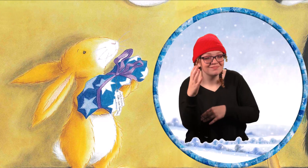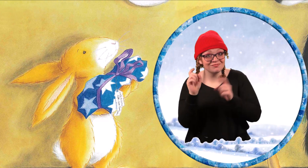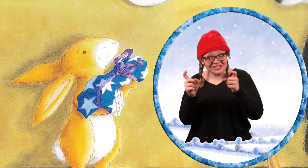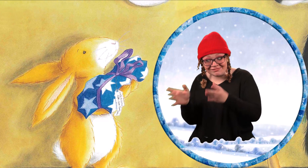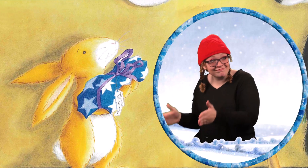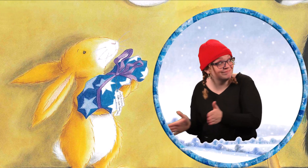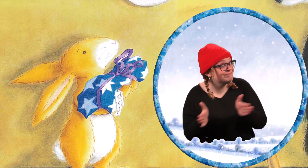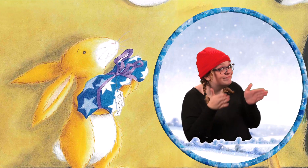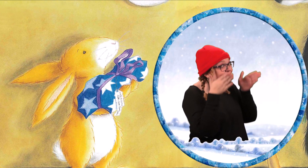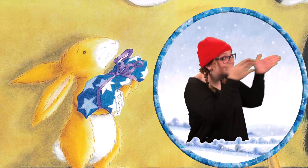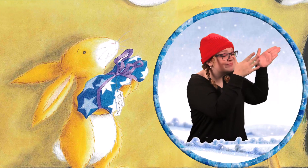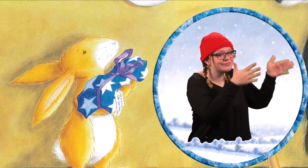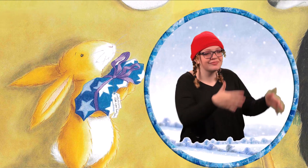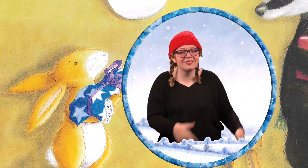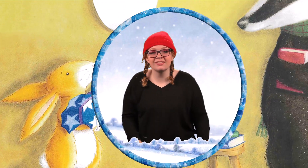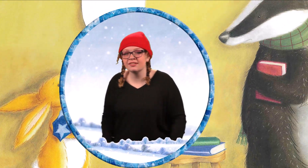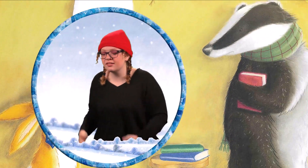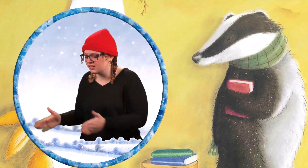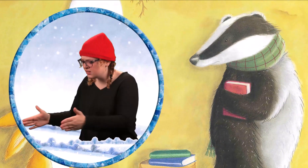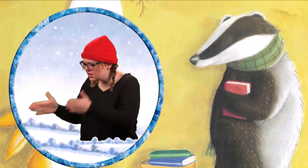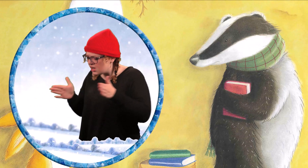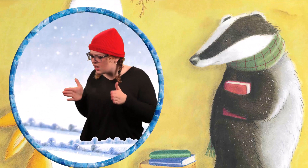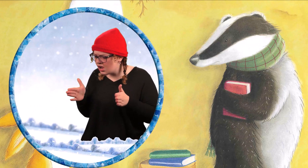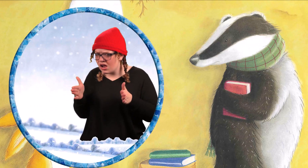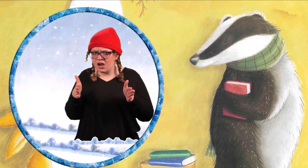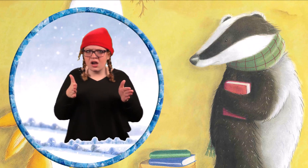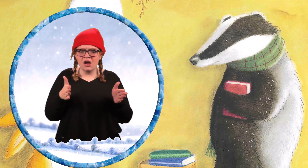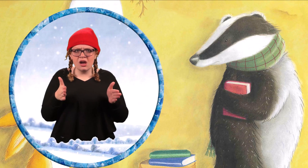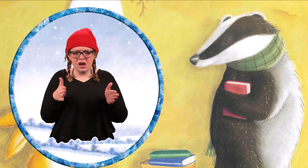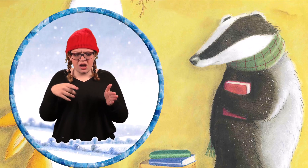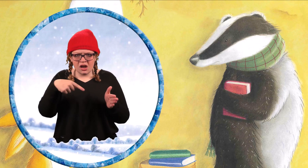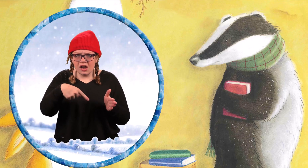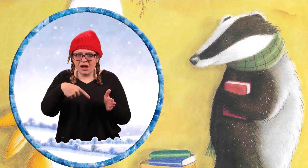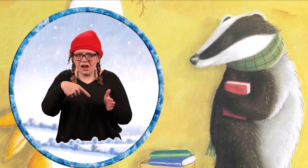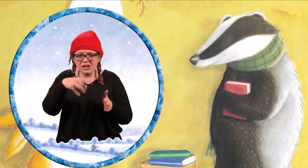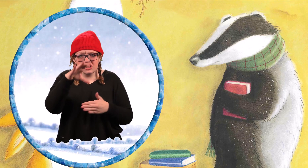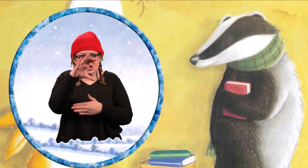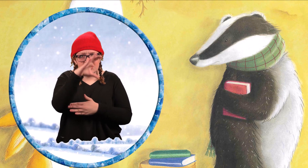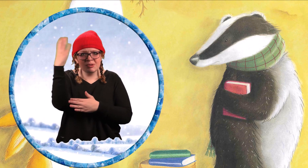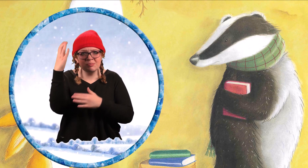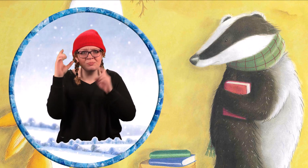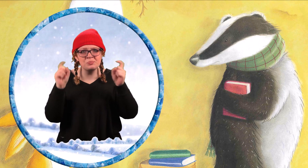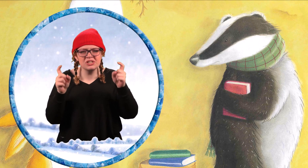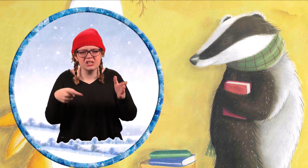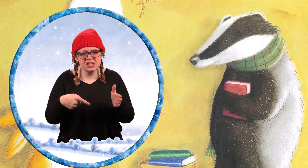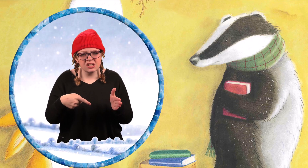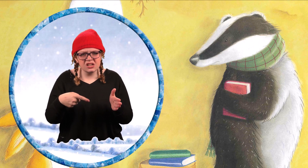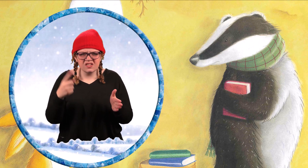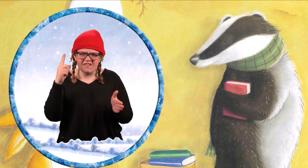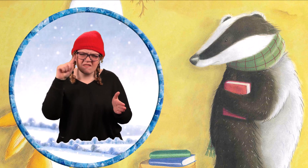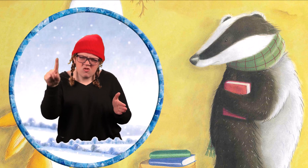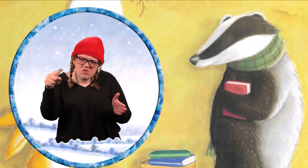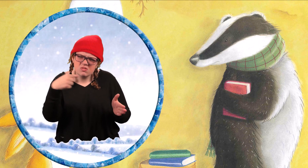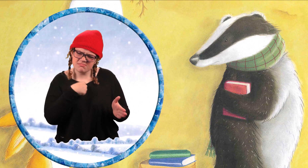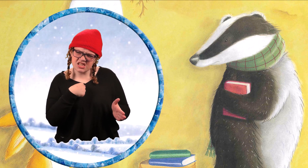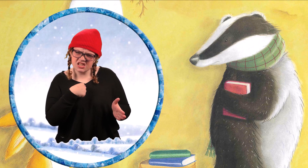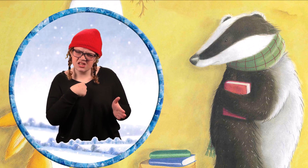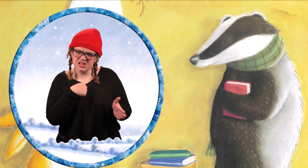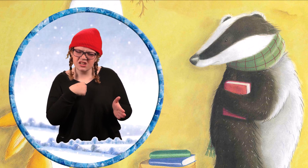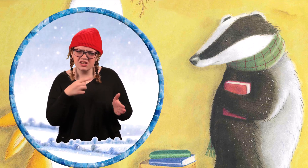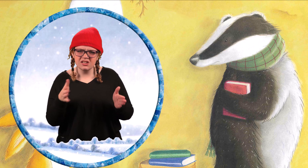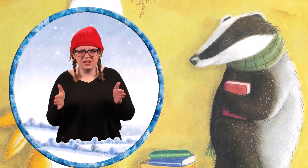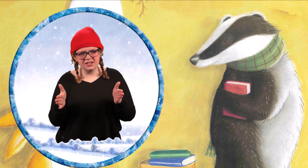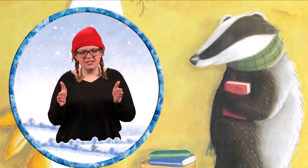"Merry Christmas!" repeated Rabbit, giving him the present. "A Christmas present?" said